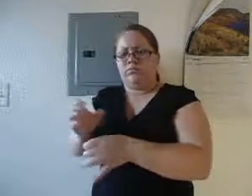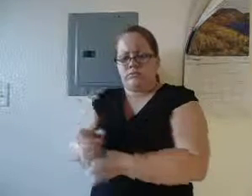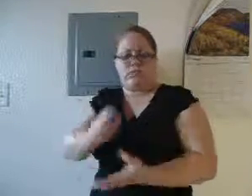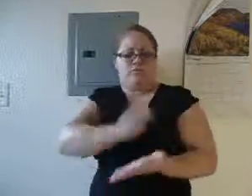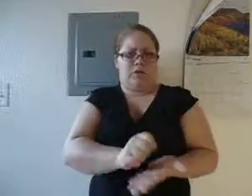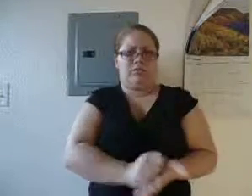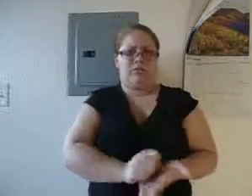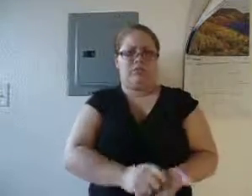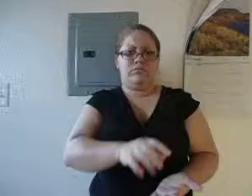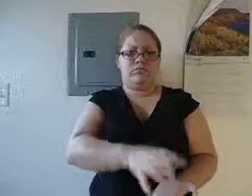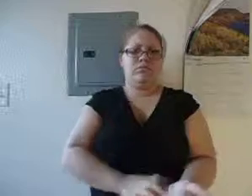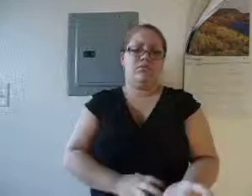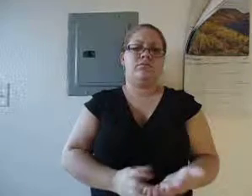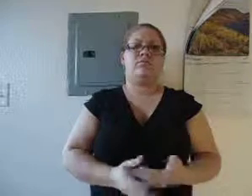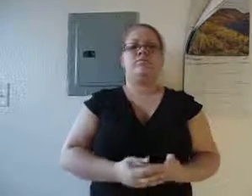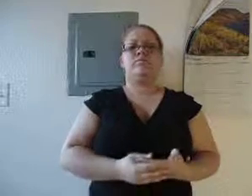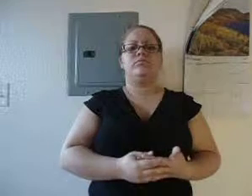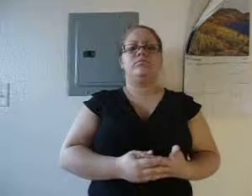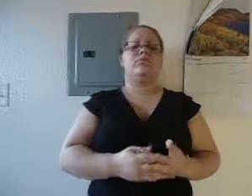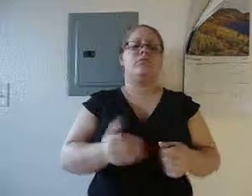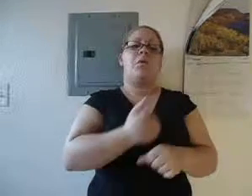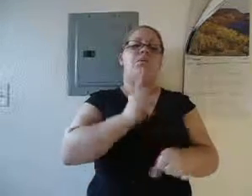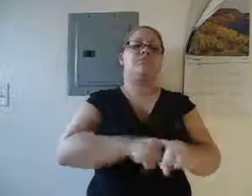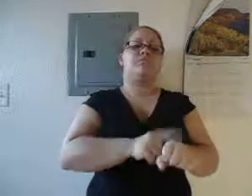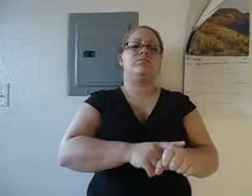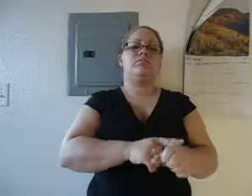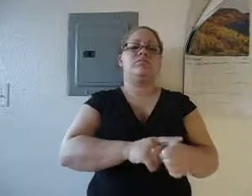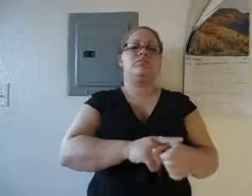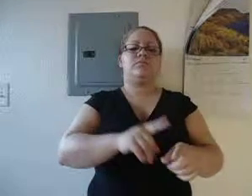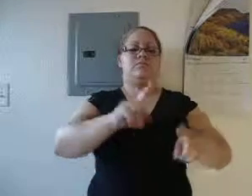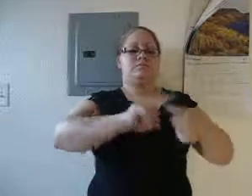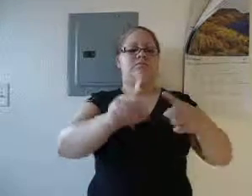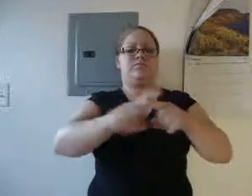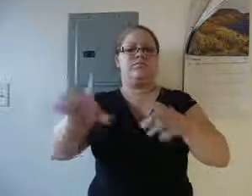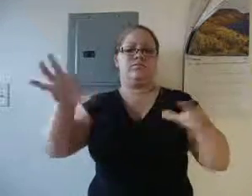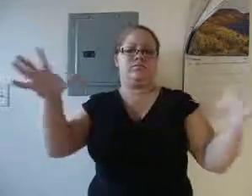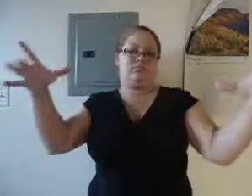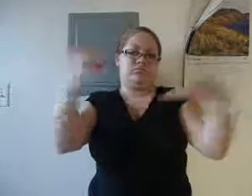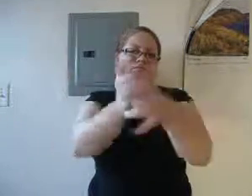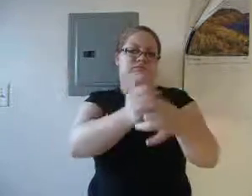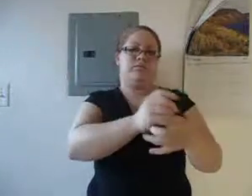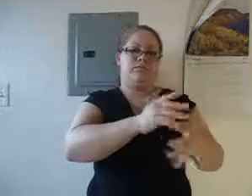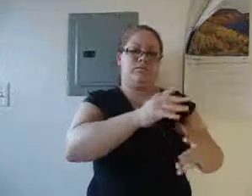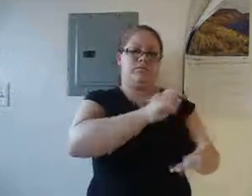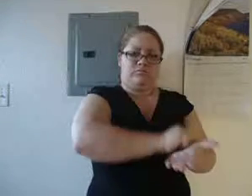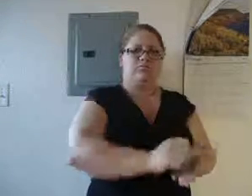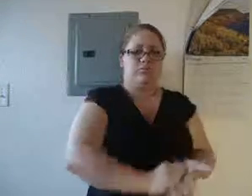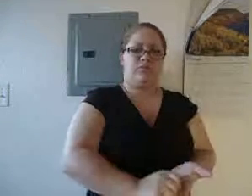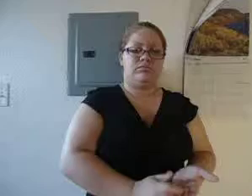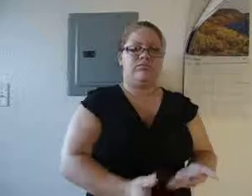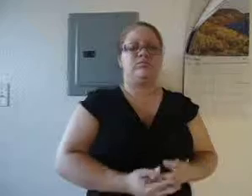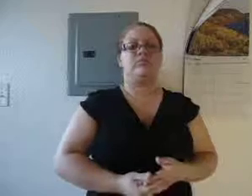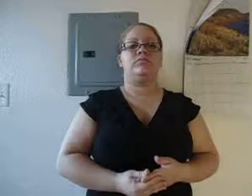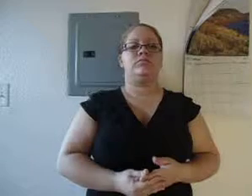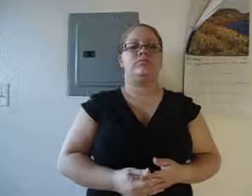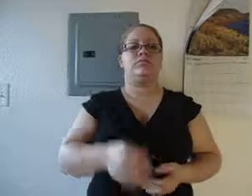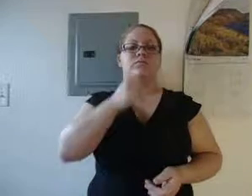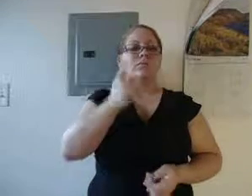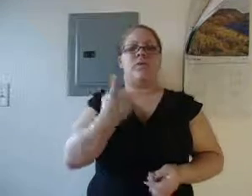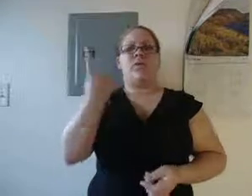combination of patterns, which is good for them to see as well. So they draw a concept map, maybe you write a summary, and here they're bringing in all the skills that they've